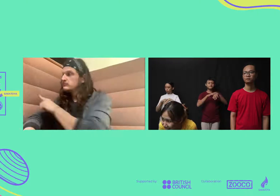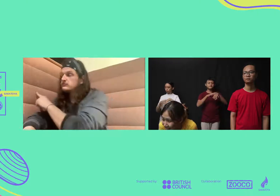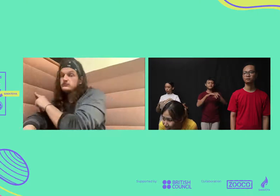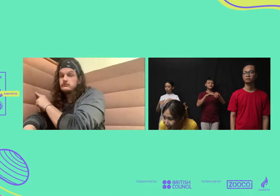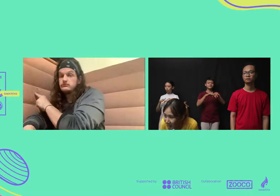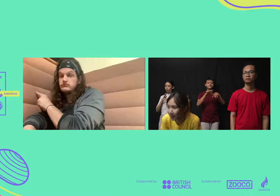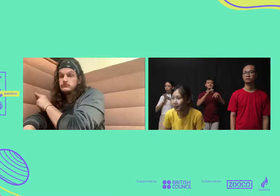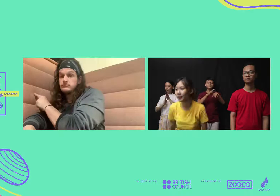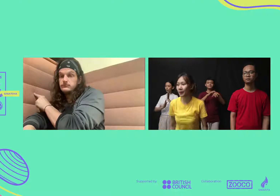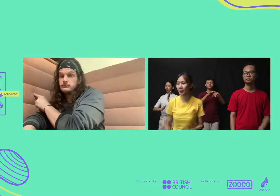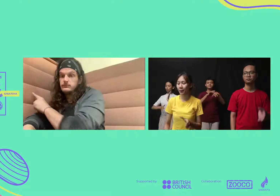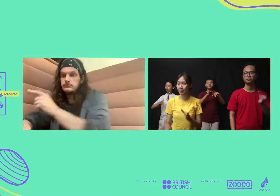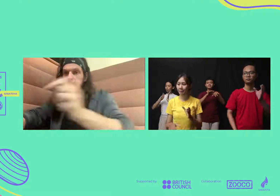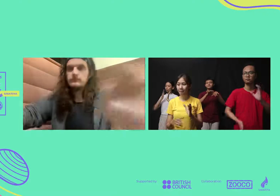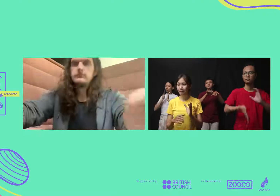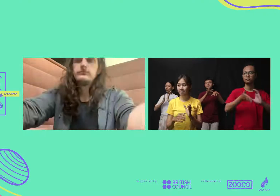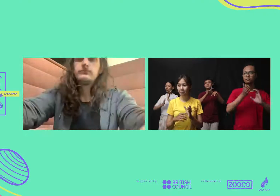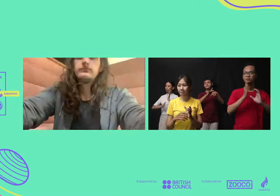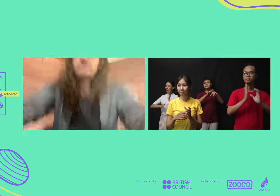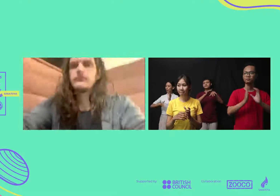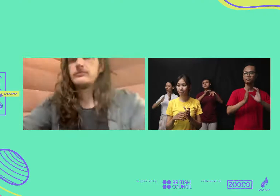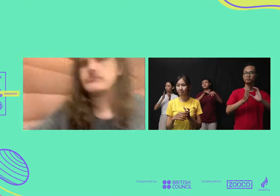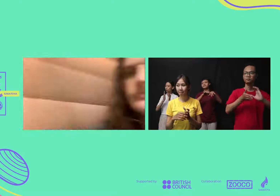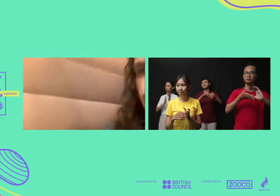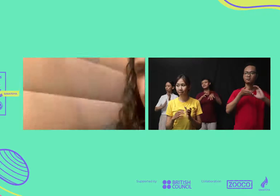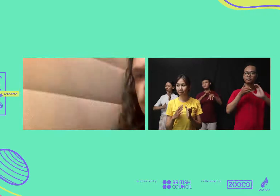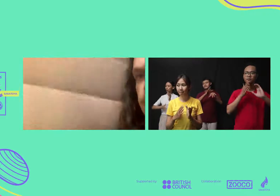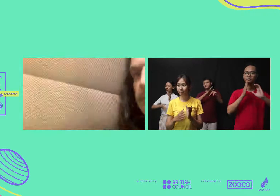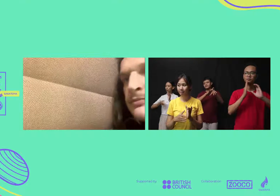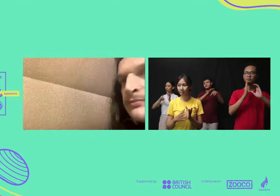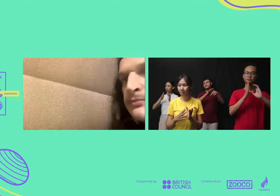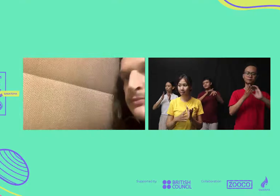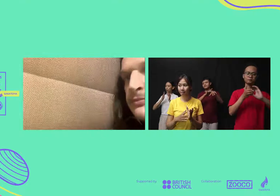So if you were to recreate that,